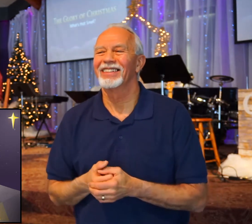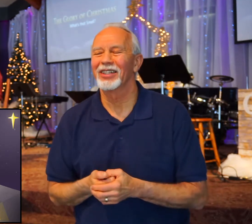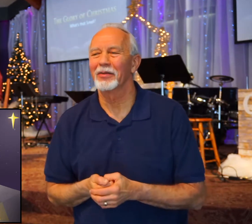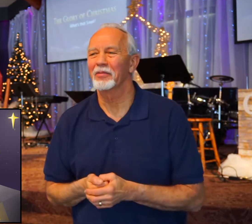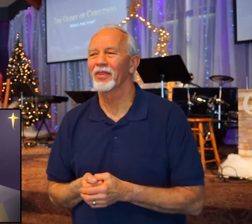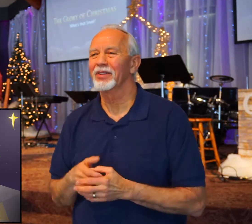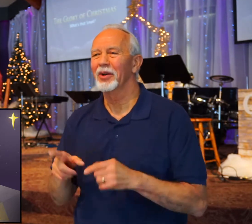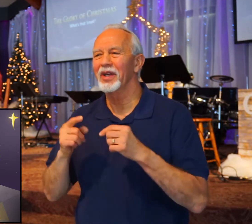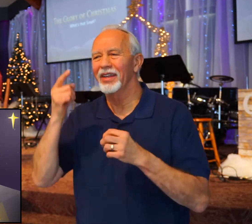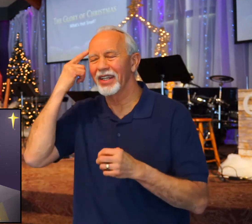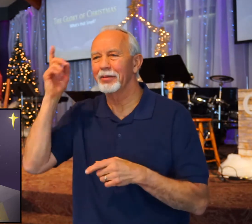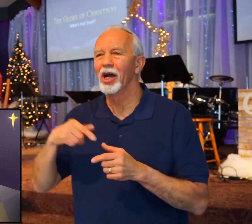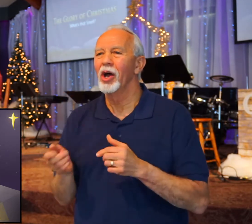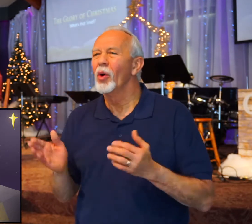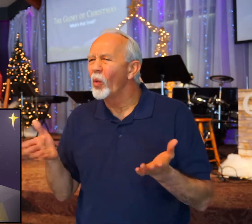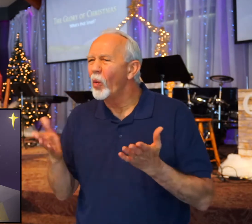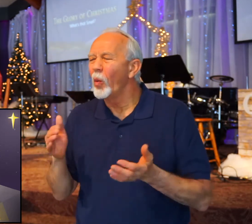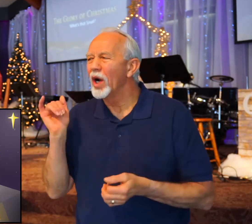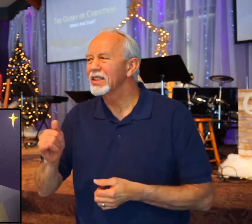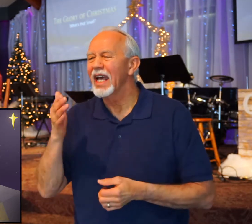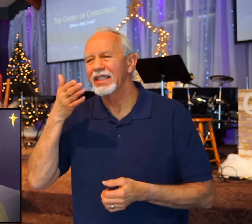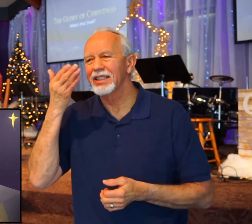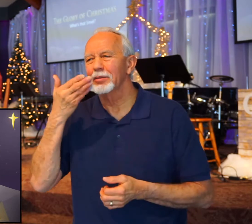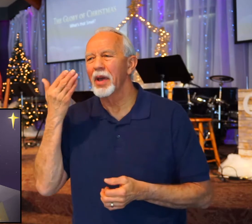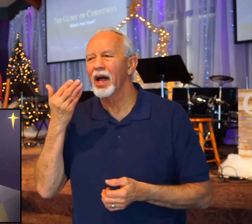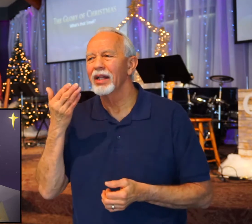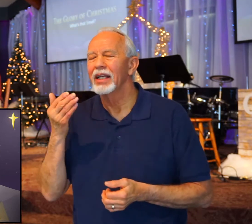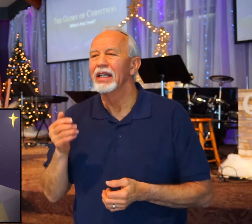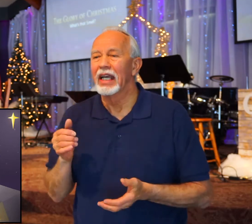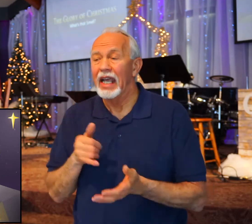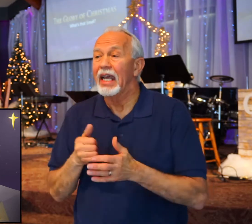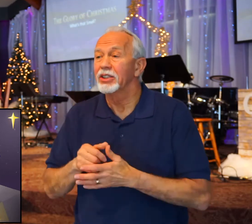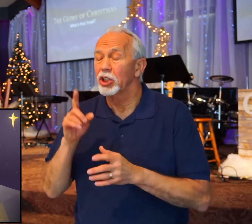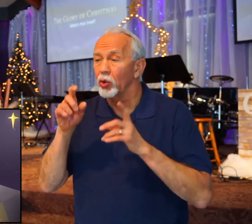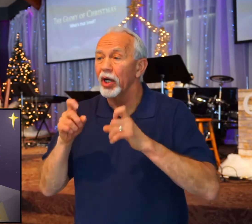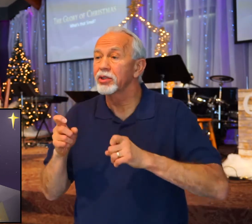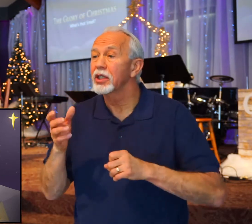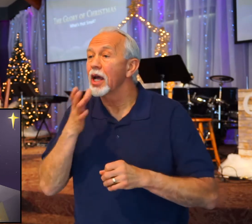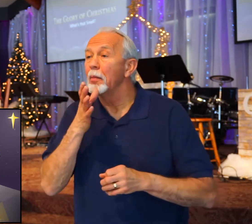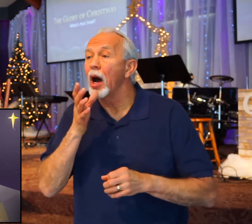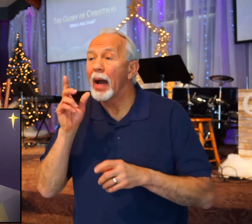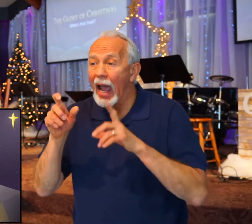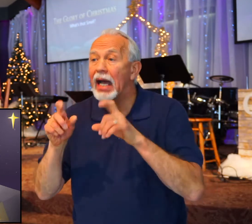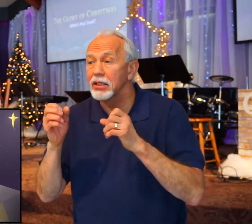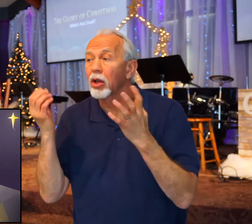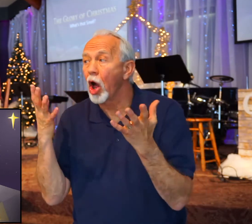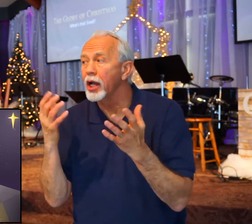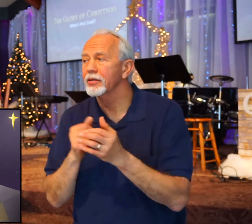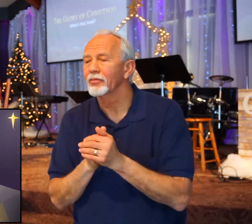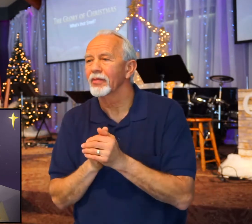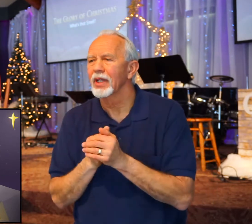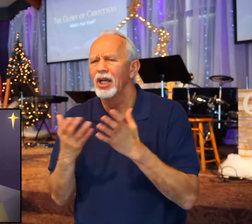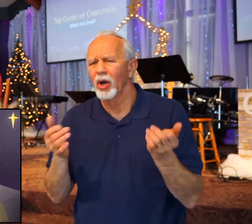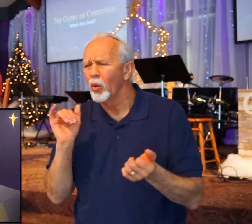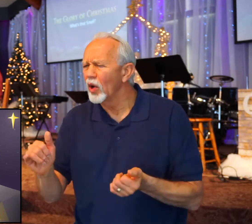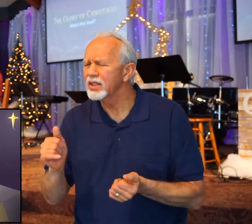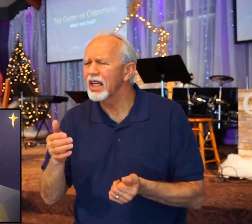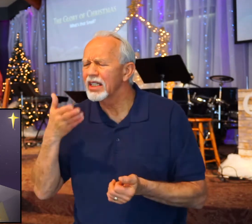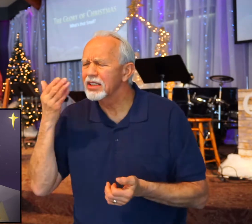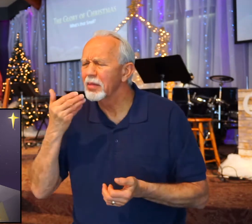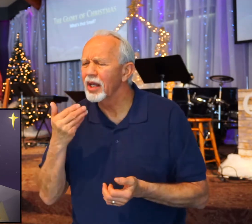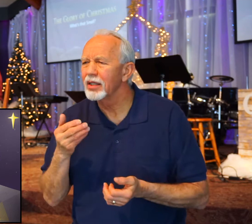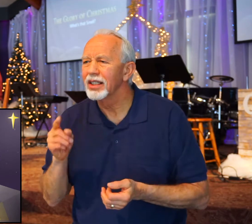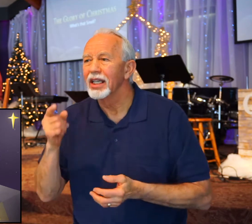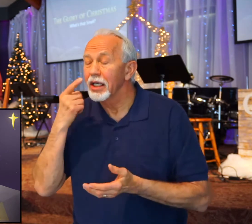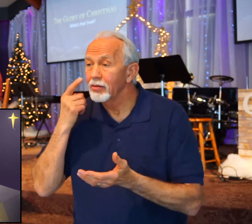When we think about what's that smell, you know, it's a question that mamas have to ask a lot, isn't it? What's that smell? You